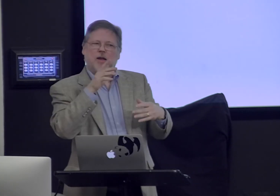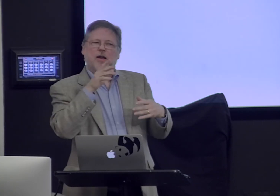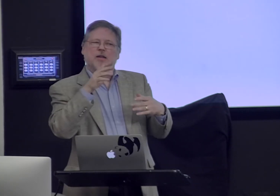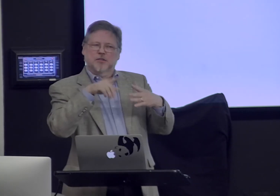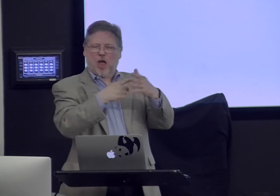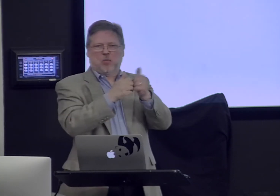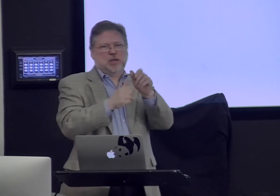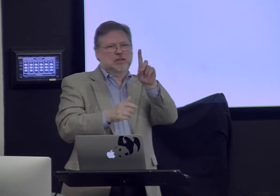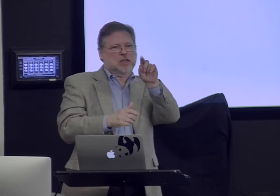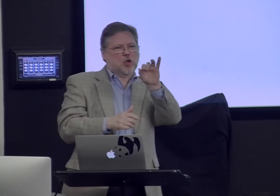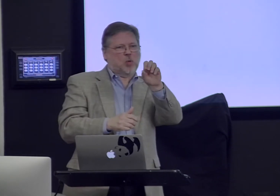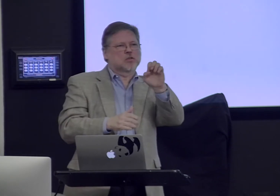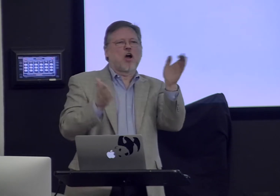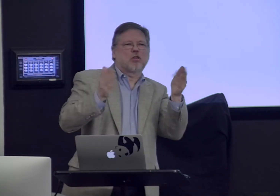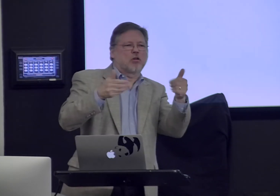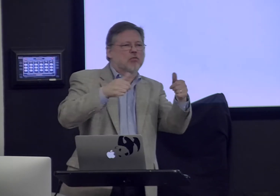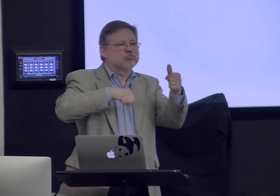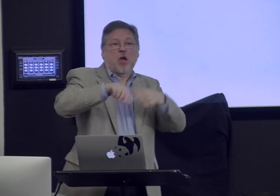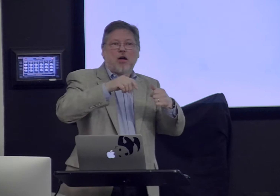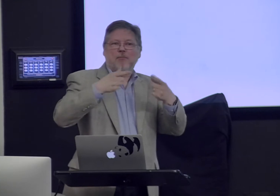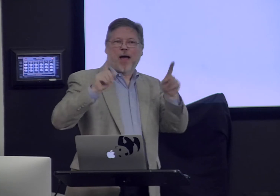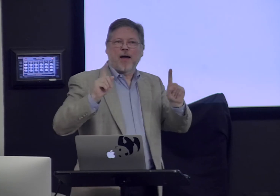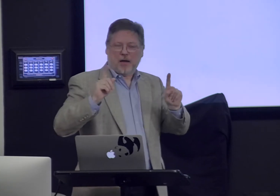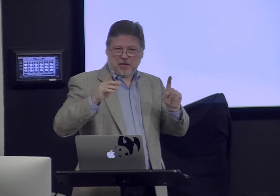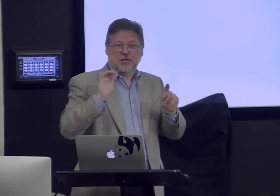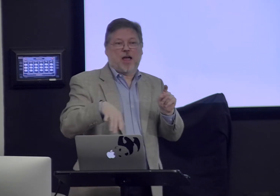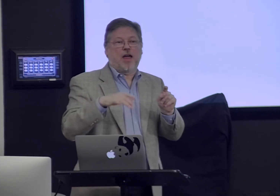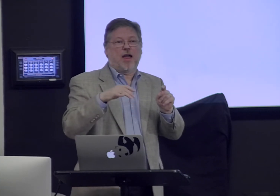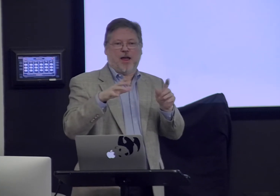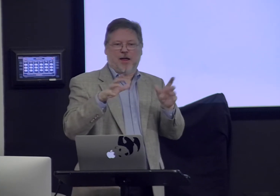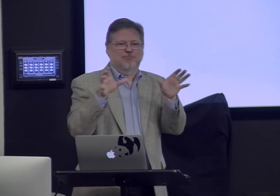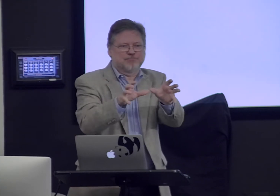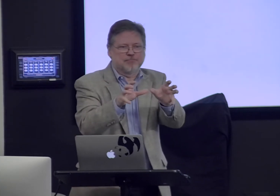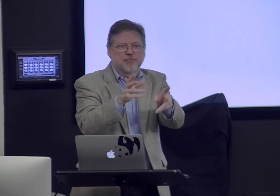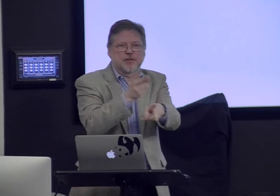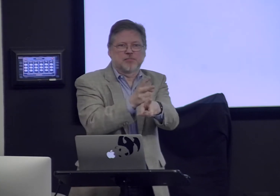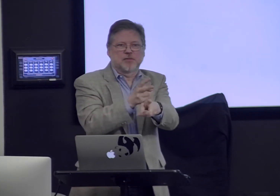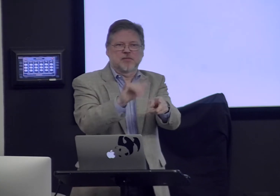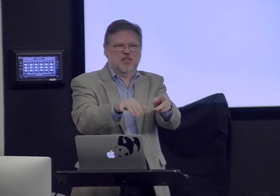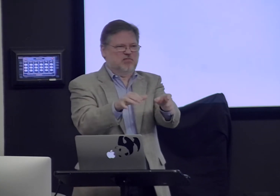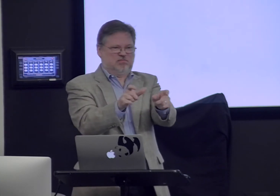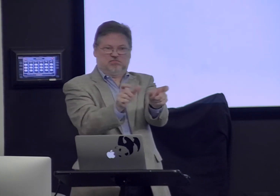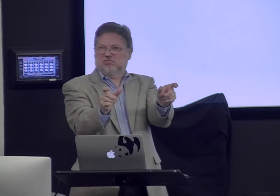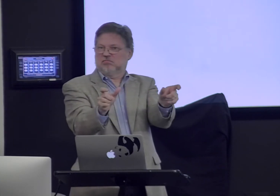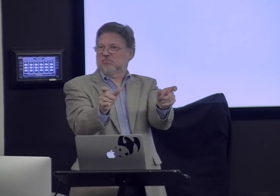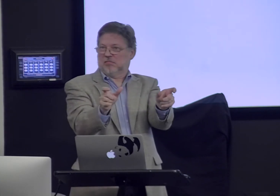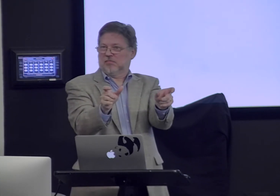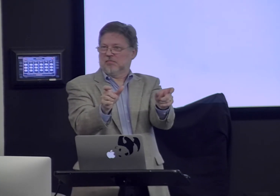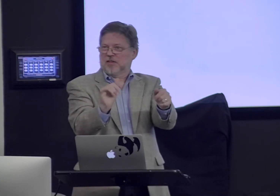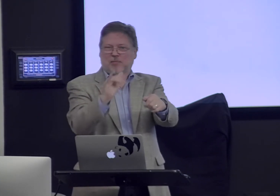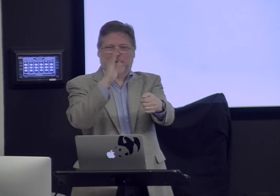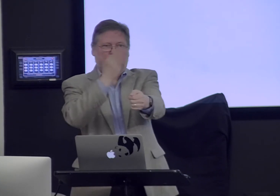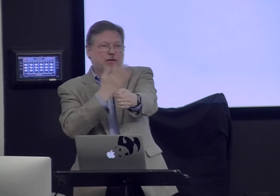words appear in sentences in new ways, it really is the result of discourse and how